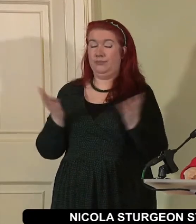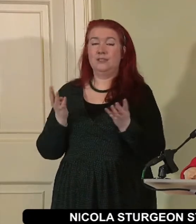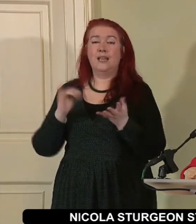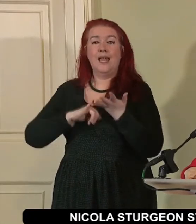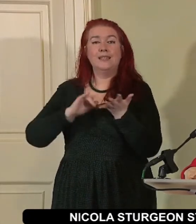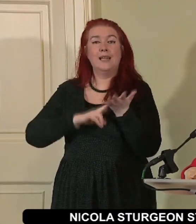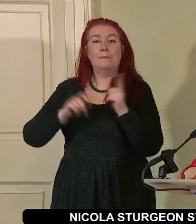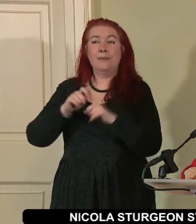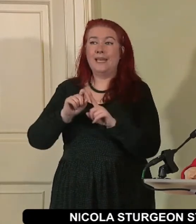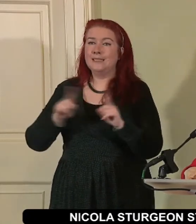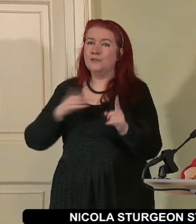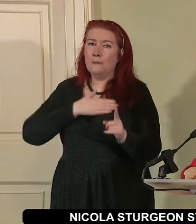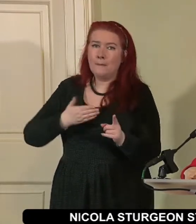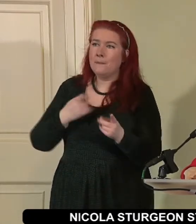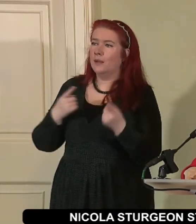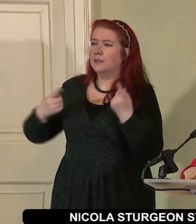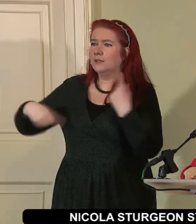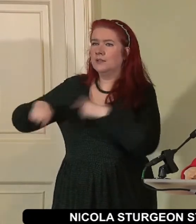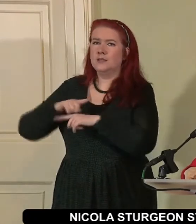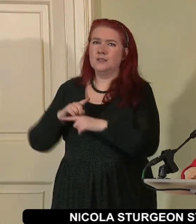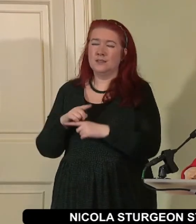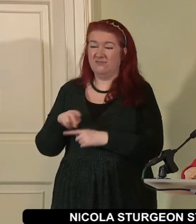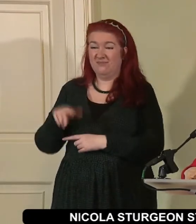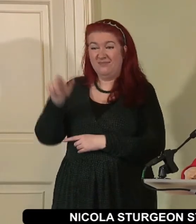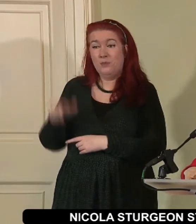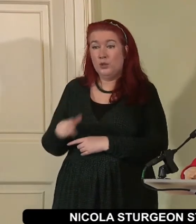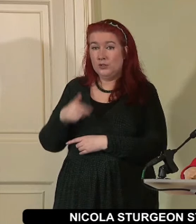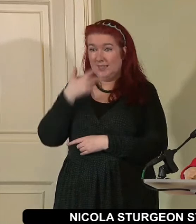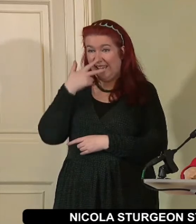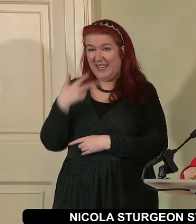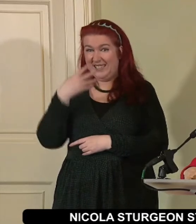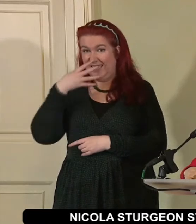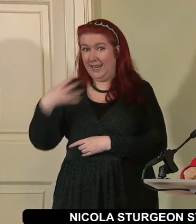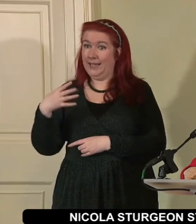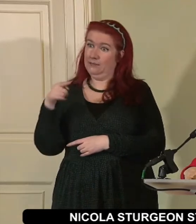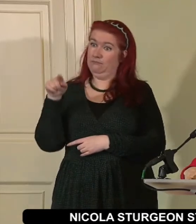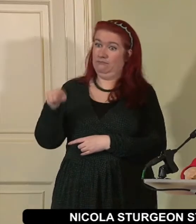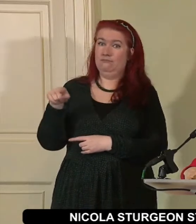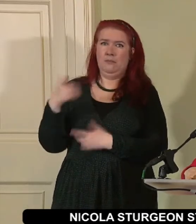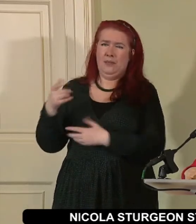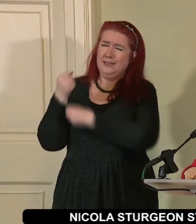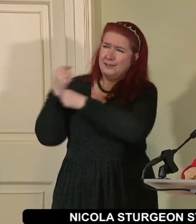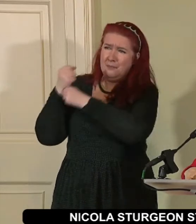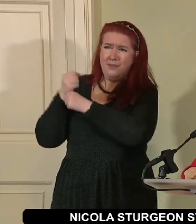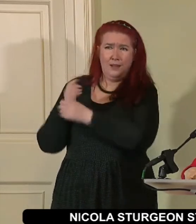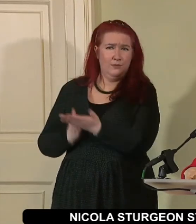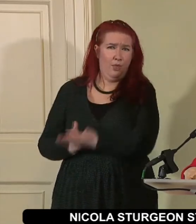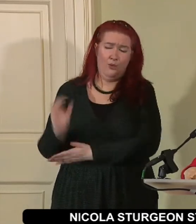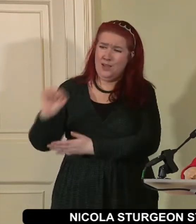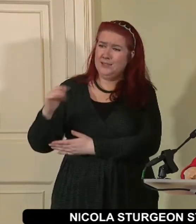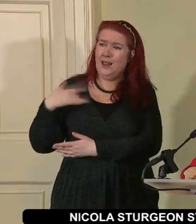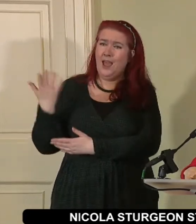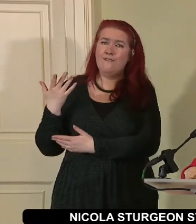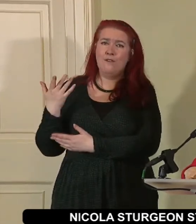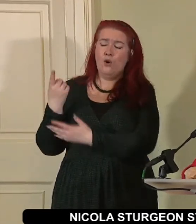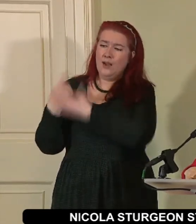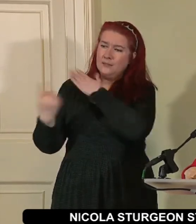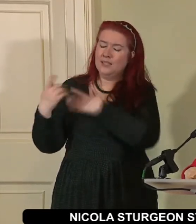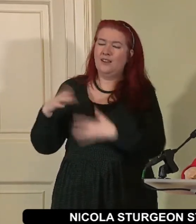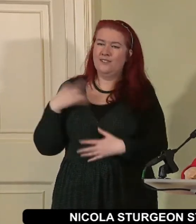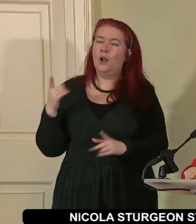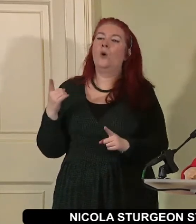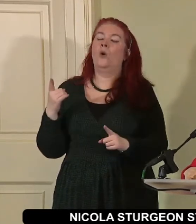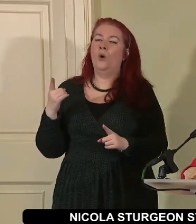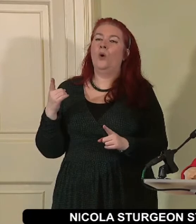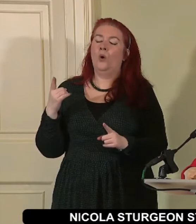members, mourning somebody that, you know, 89 years old, had campaigned all his life for independence, it did have that clarifying effect